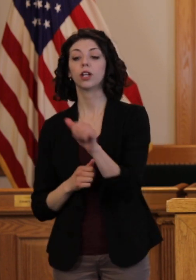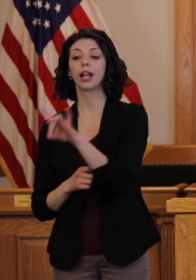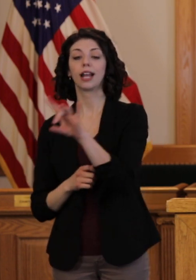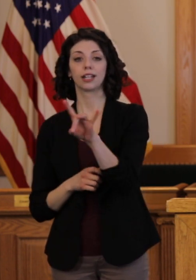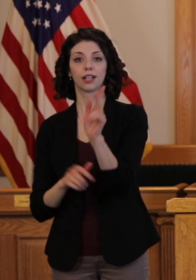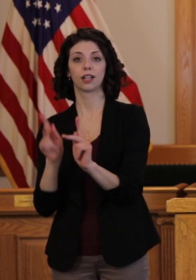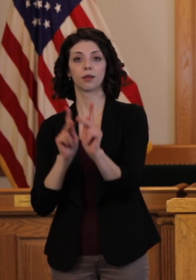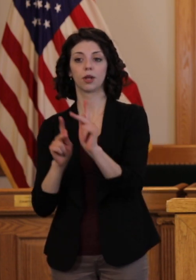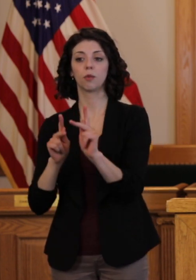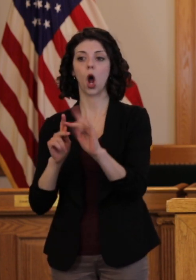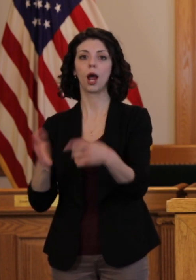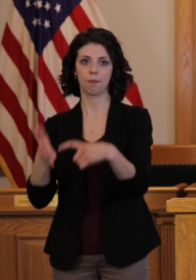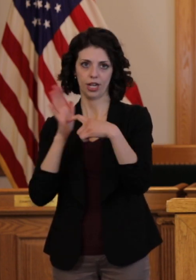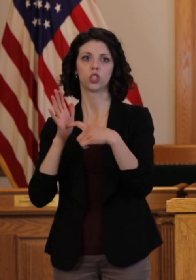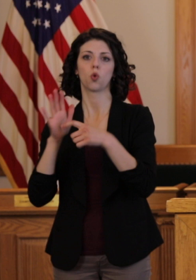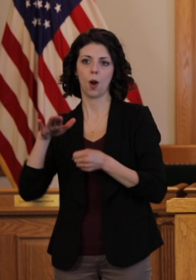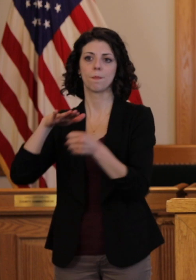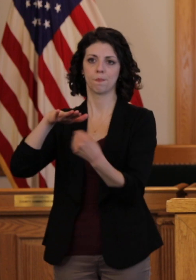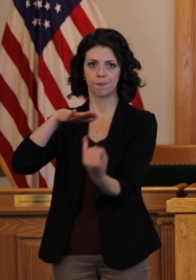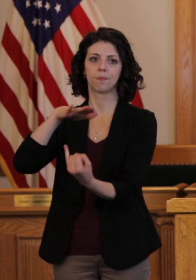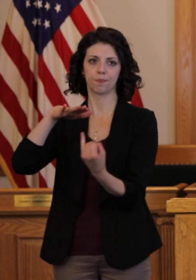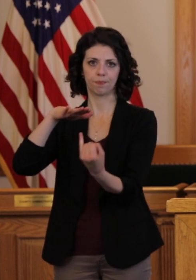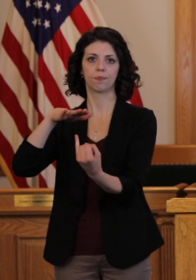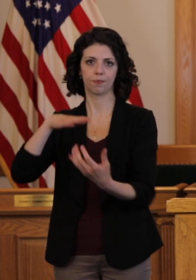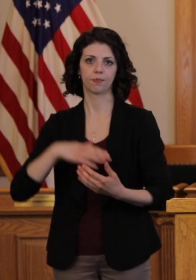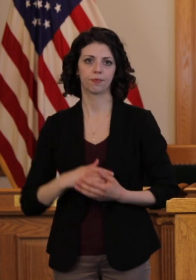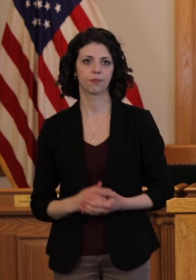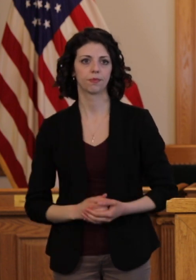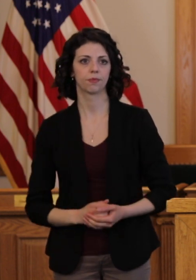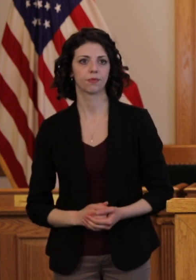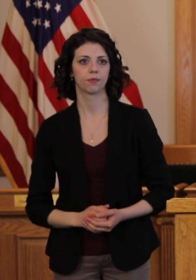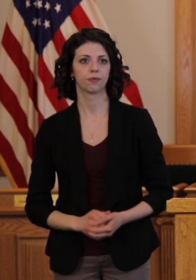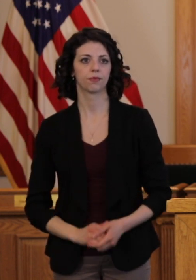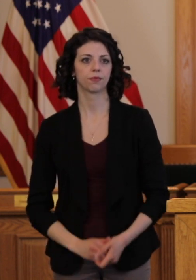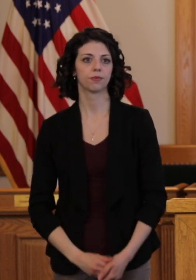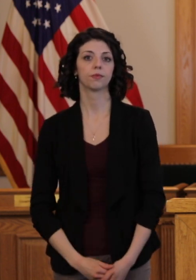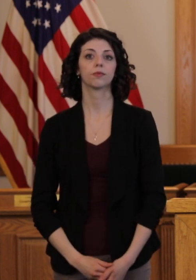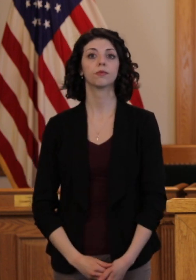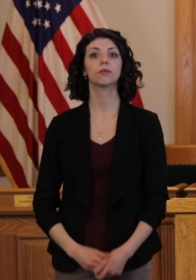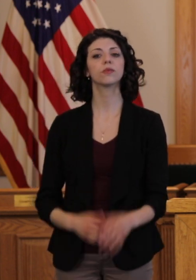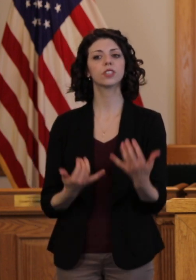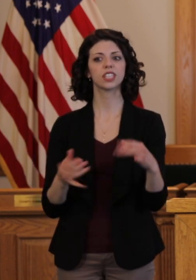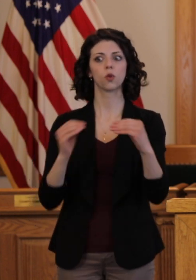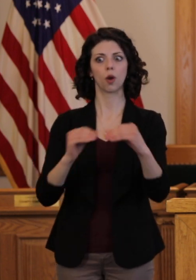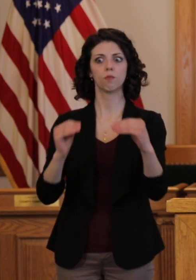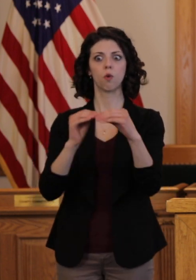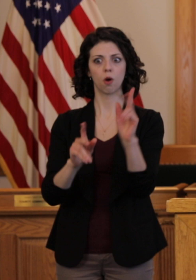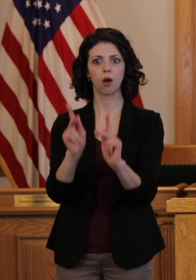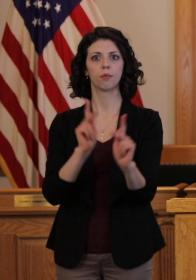88 residents on mandatory isolation or quarantine. With more and more of our